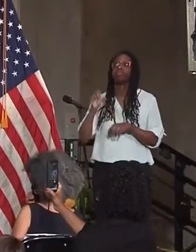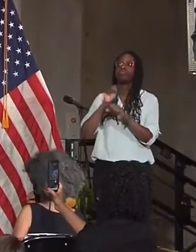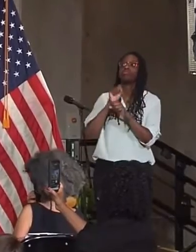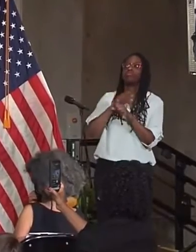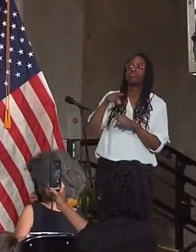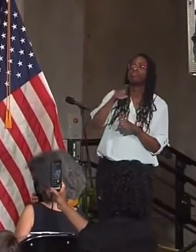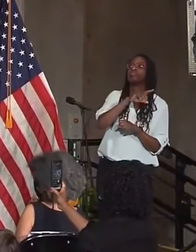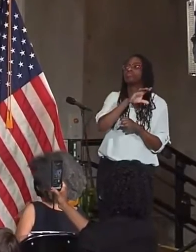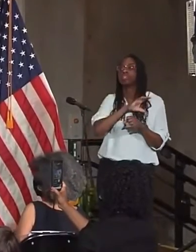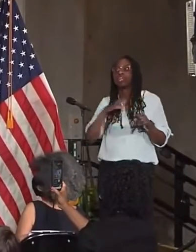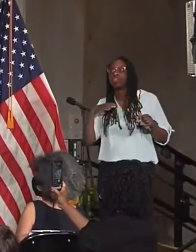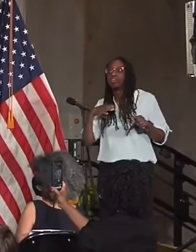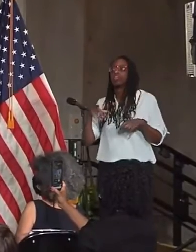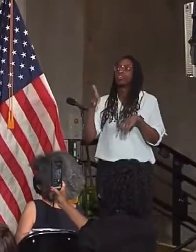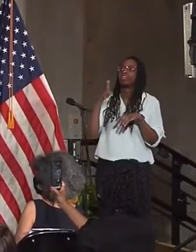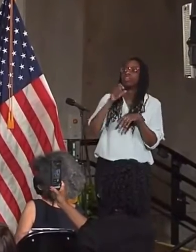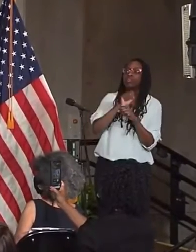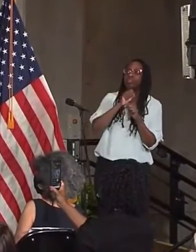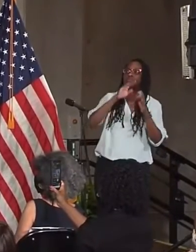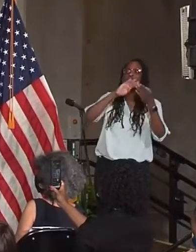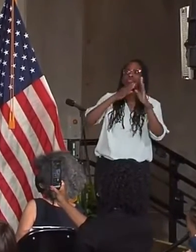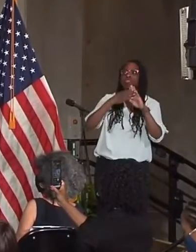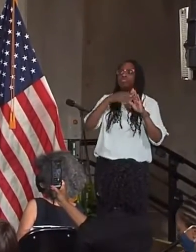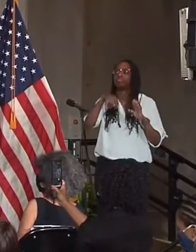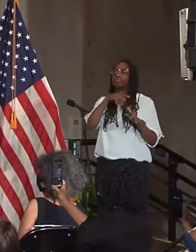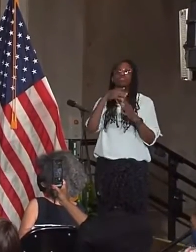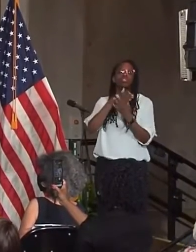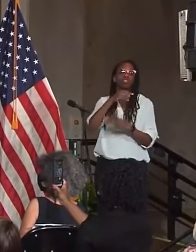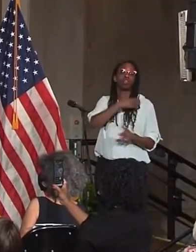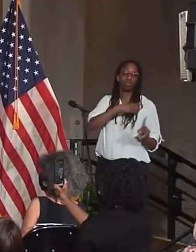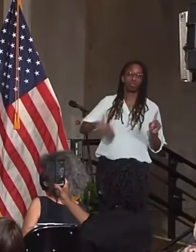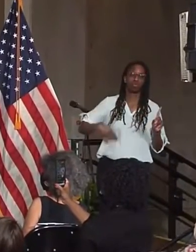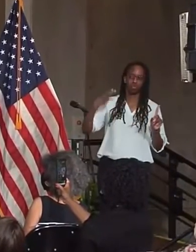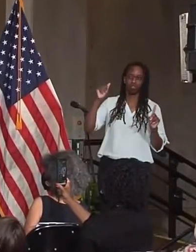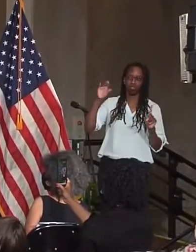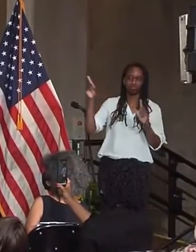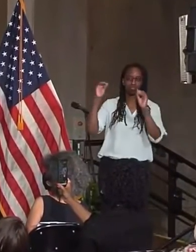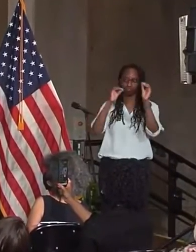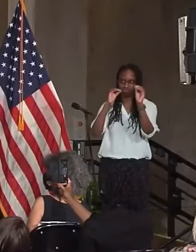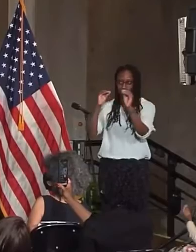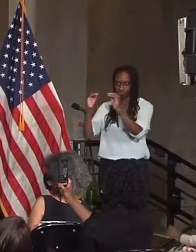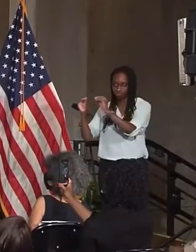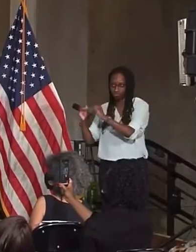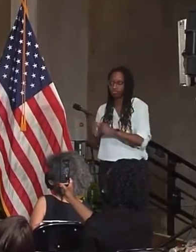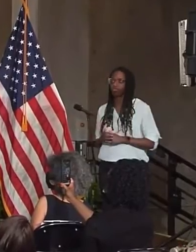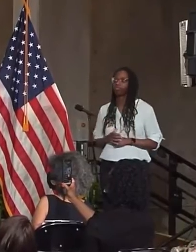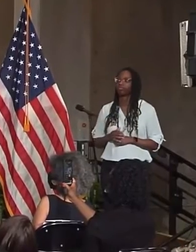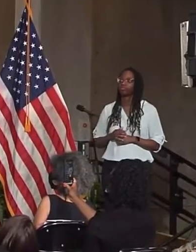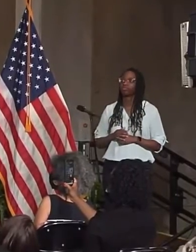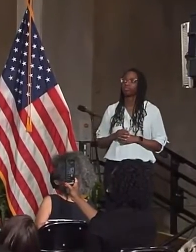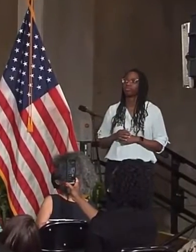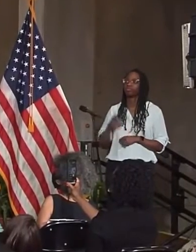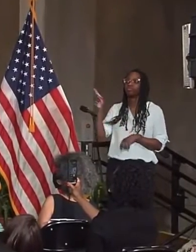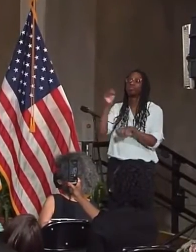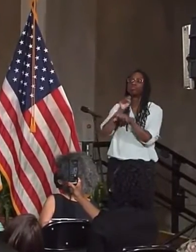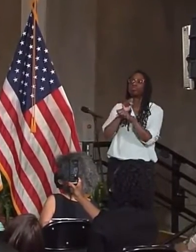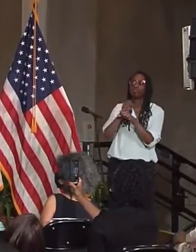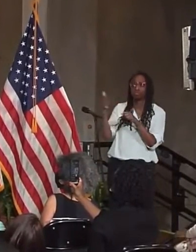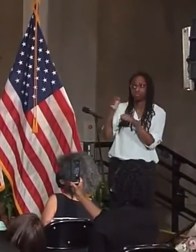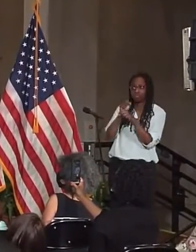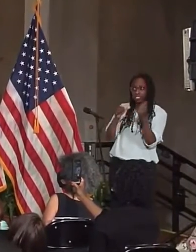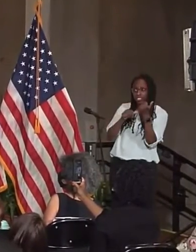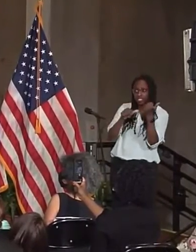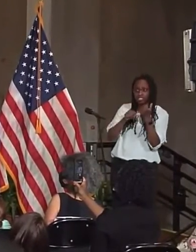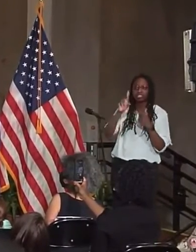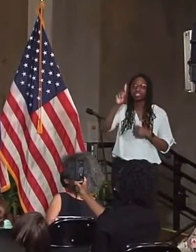Values Program, she also worked at Mintz Levin before serving as an assistant U.S. attorney in the U.S. Attorney's Office here